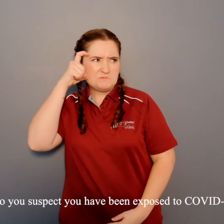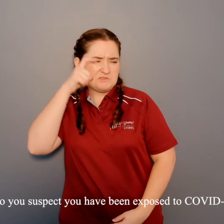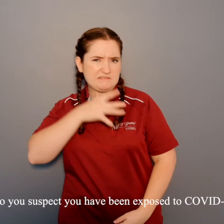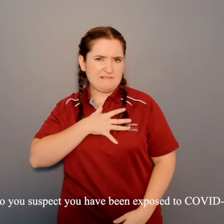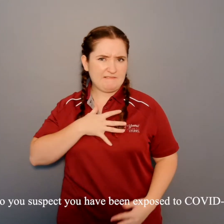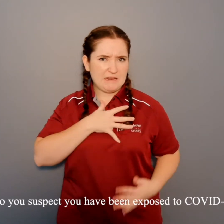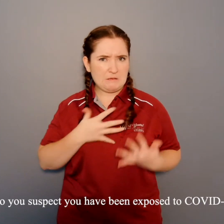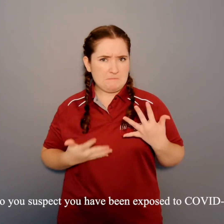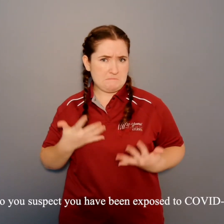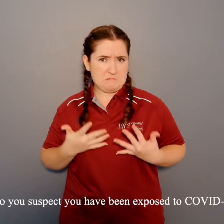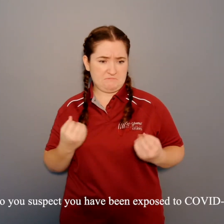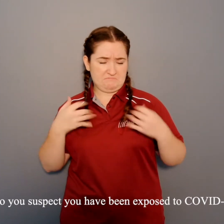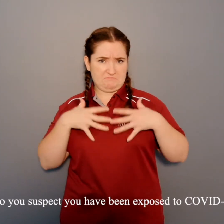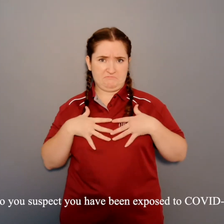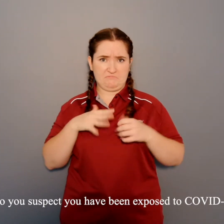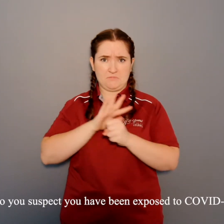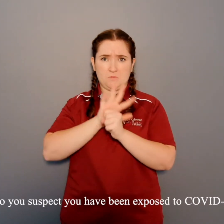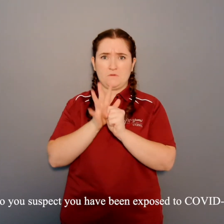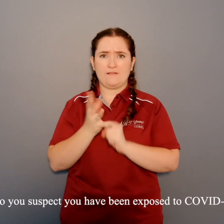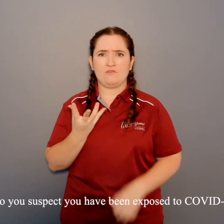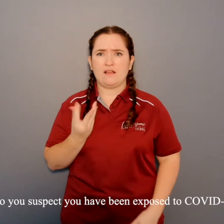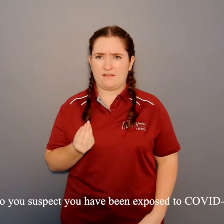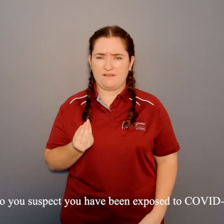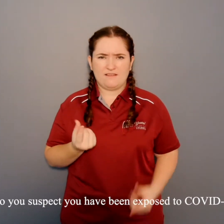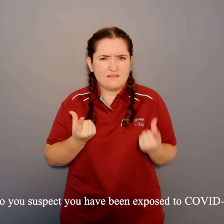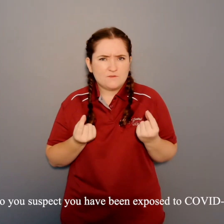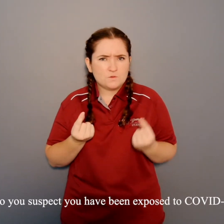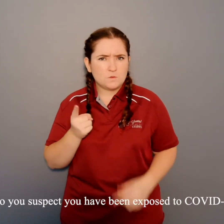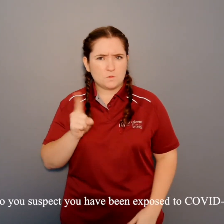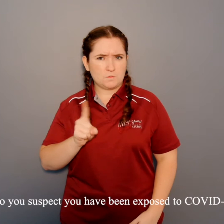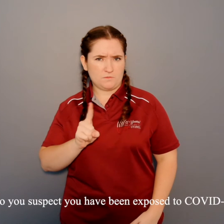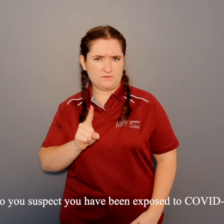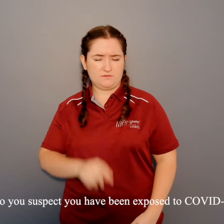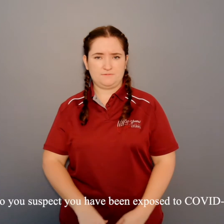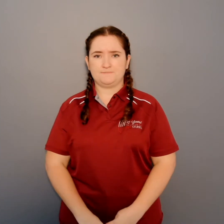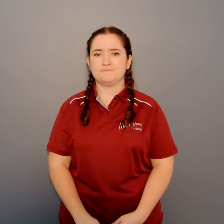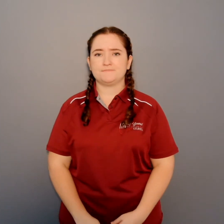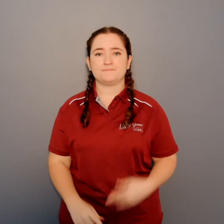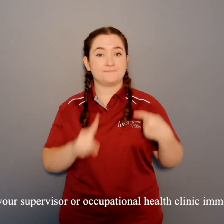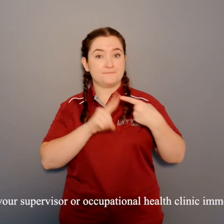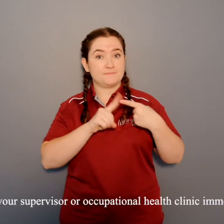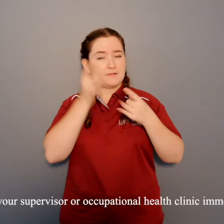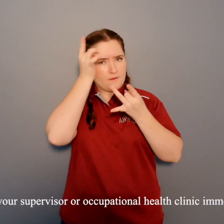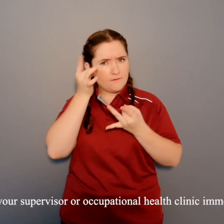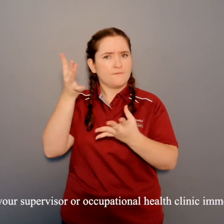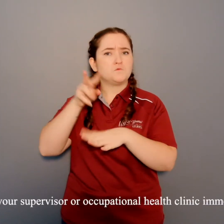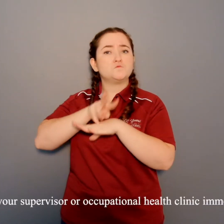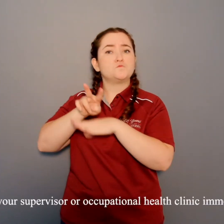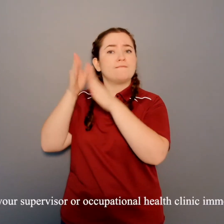So, do you suspect that you've been exposed to COVID-19? And if so, what do you do? First of all,